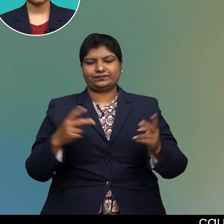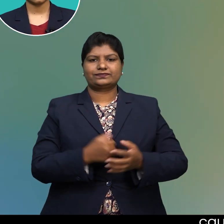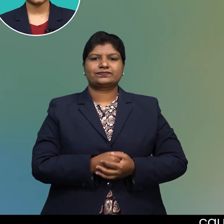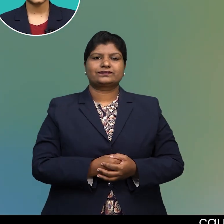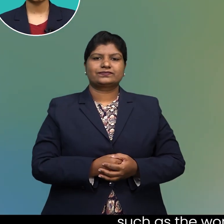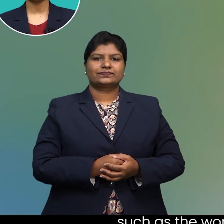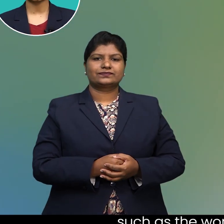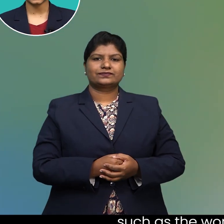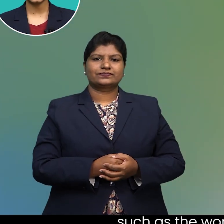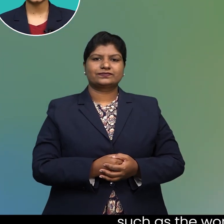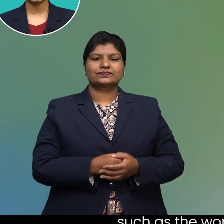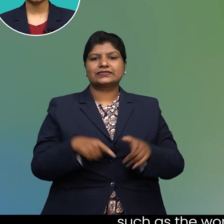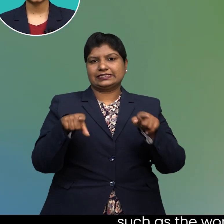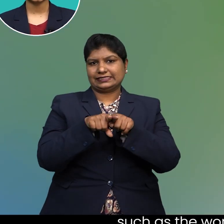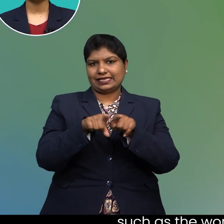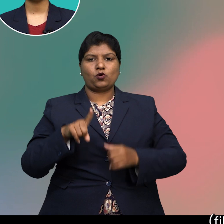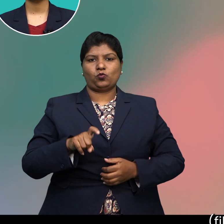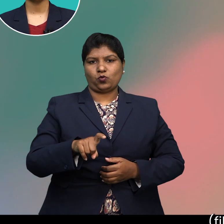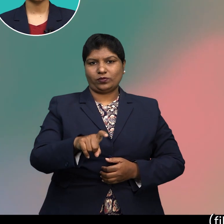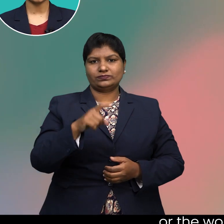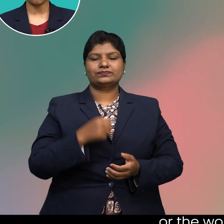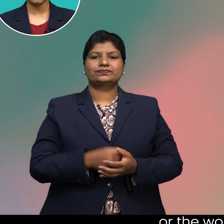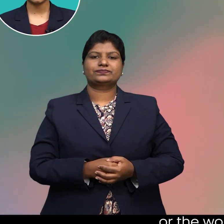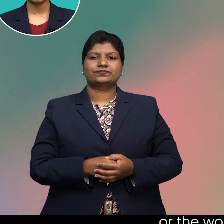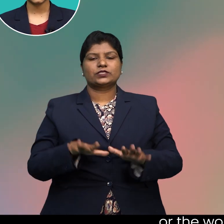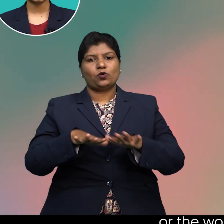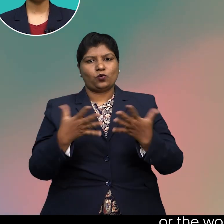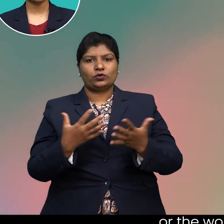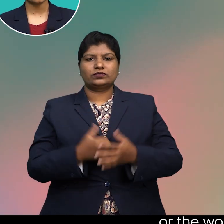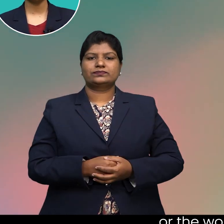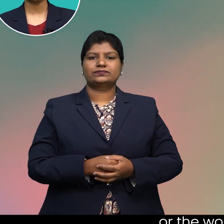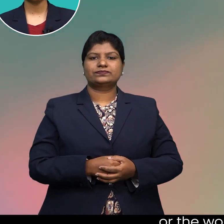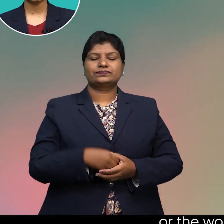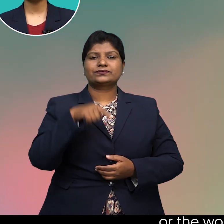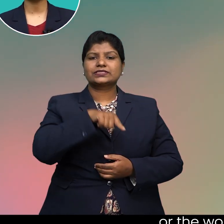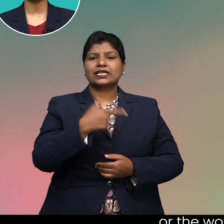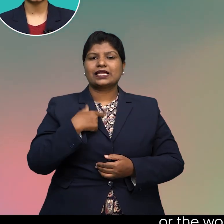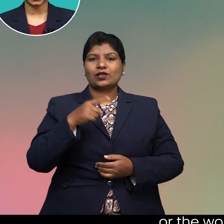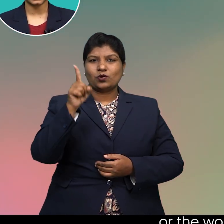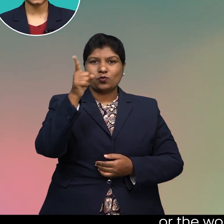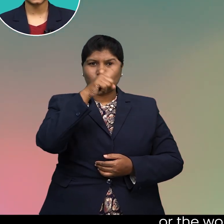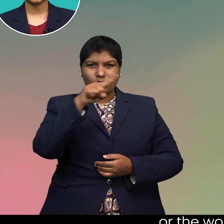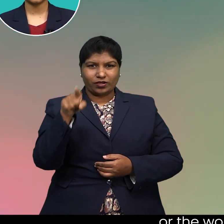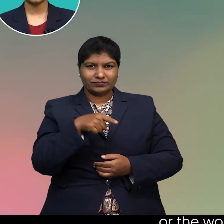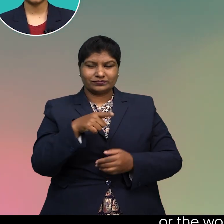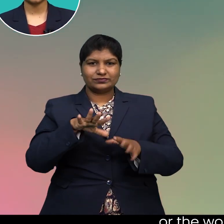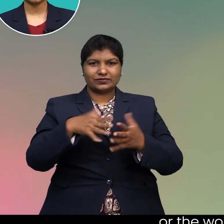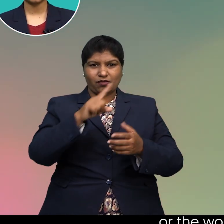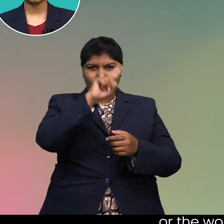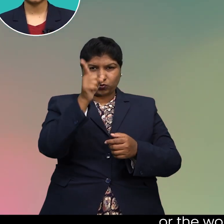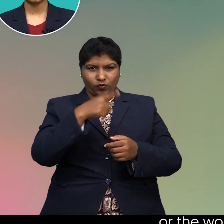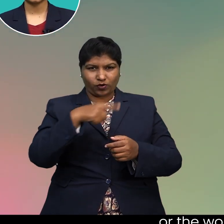This allows outside and inside body linings as well as some organs to be